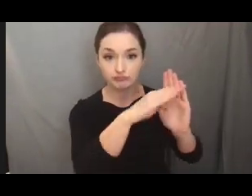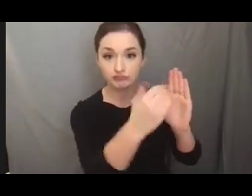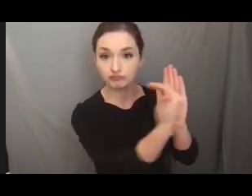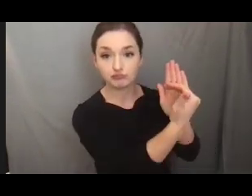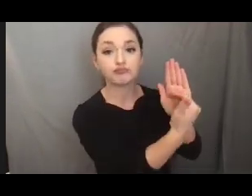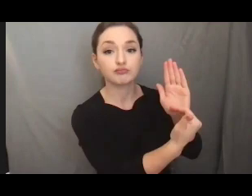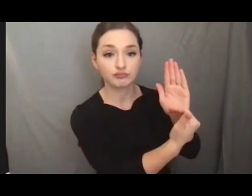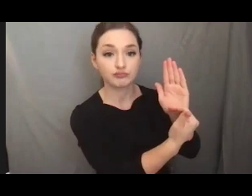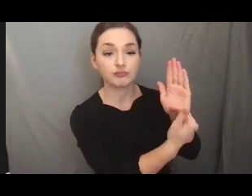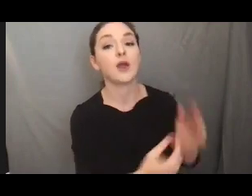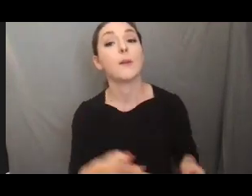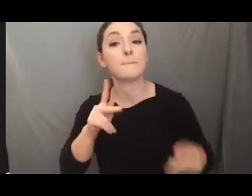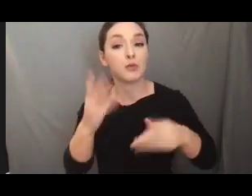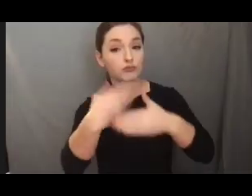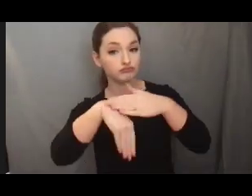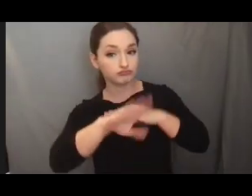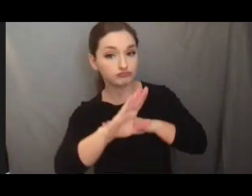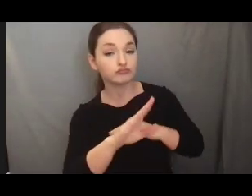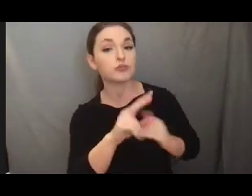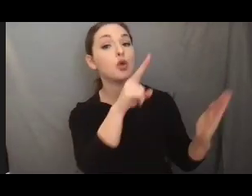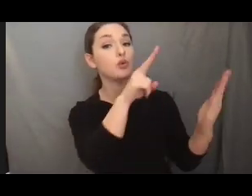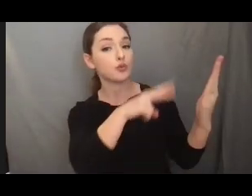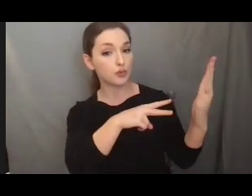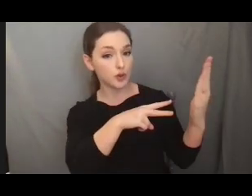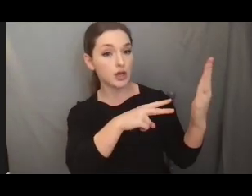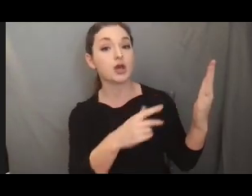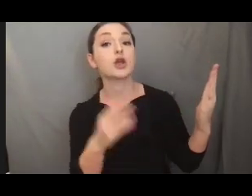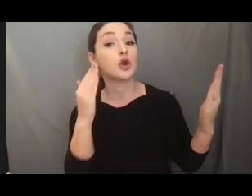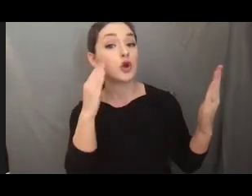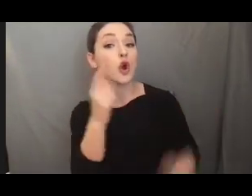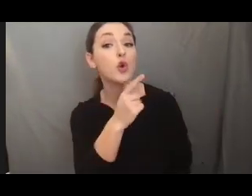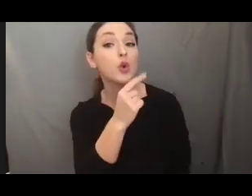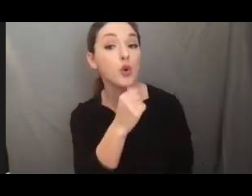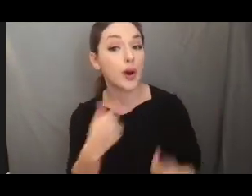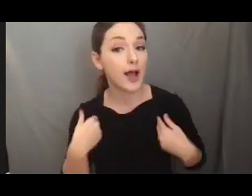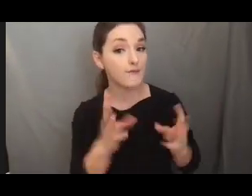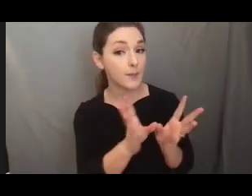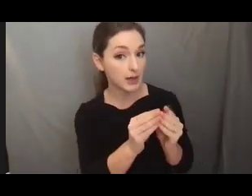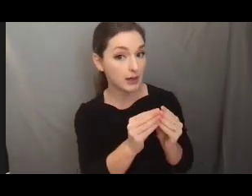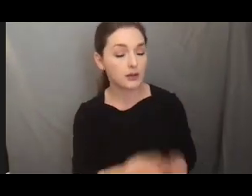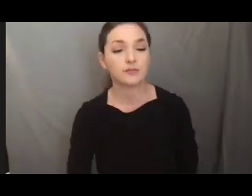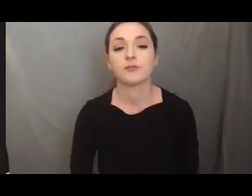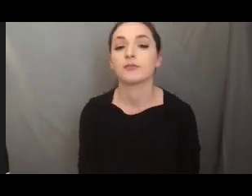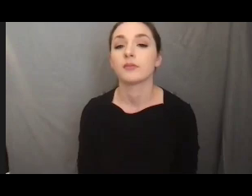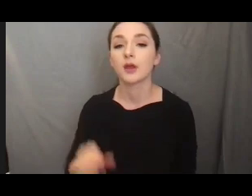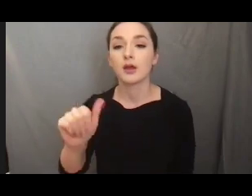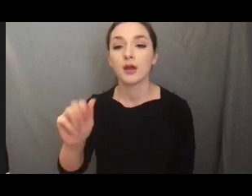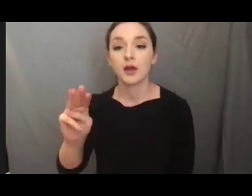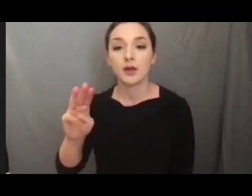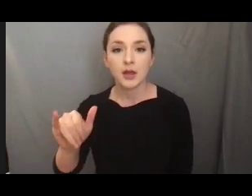come in, look at that, and that way there's no questions and I have to ask people. So are athletes required to come here? Yes. And study?